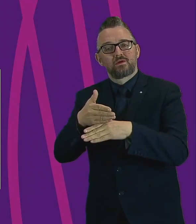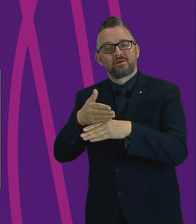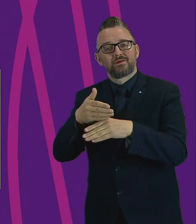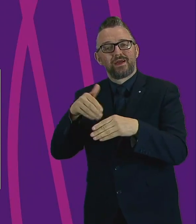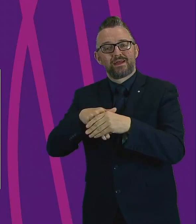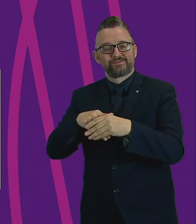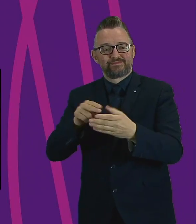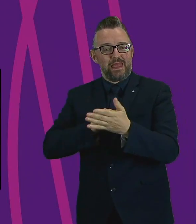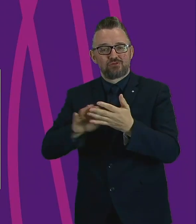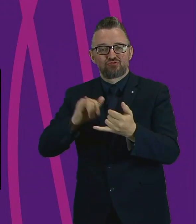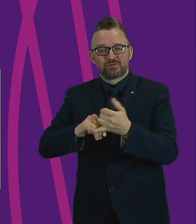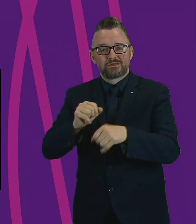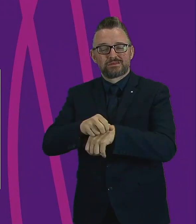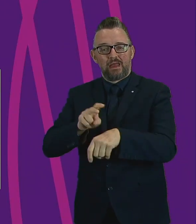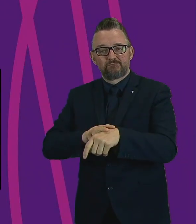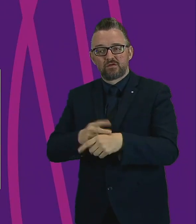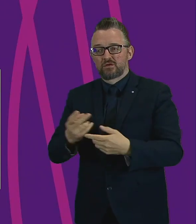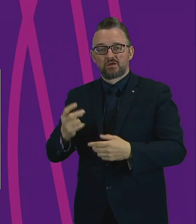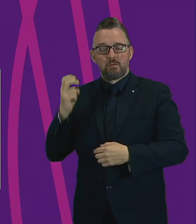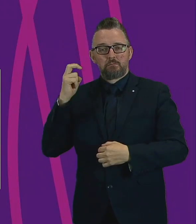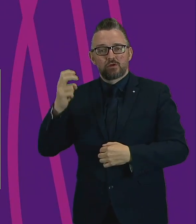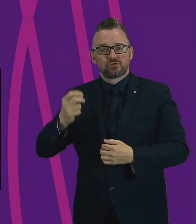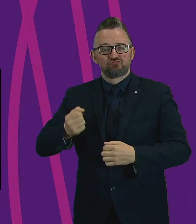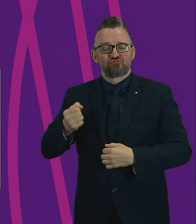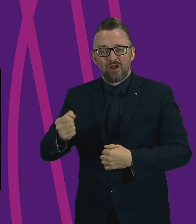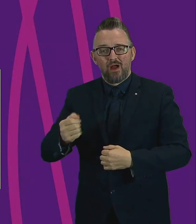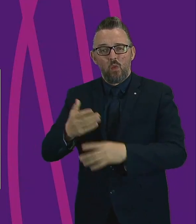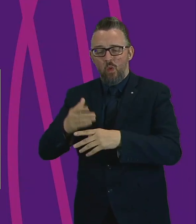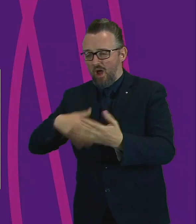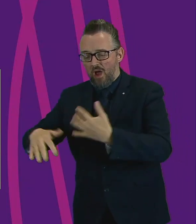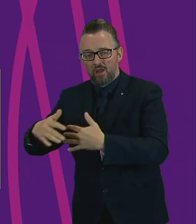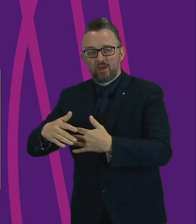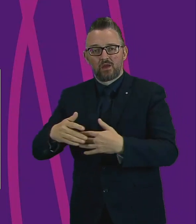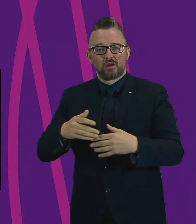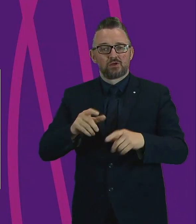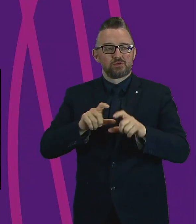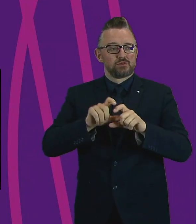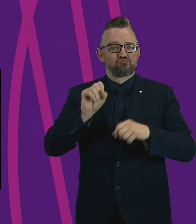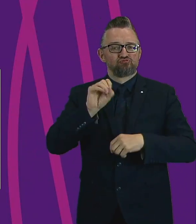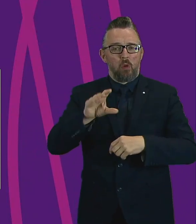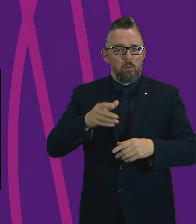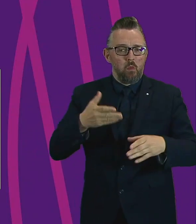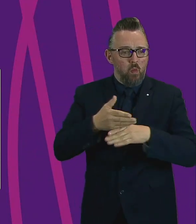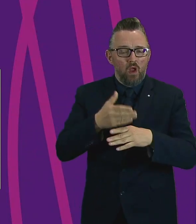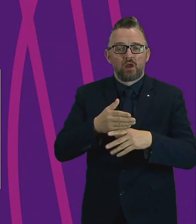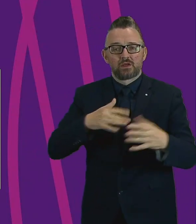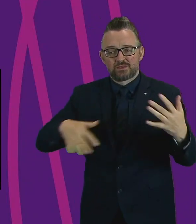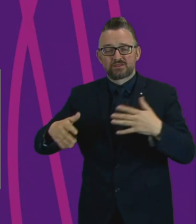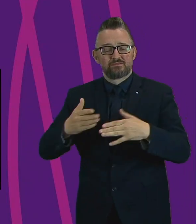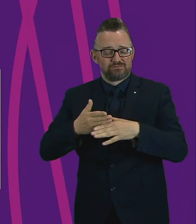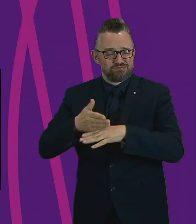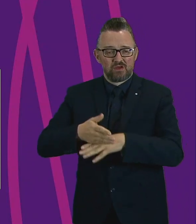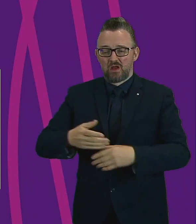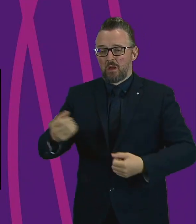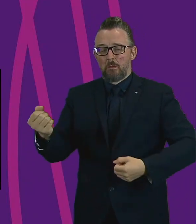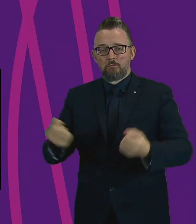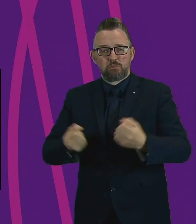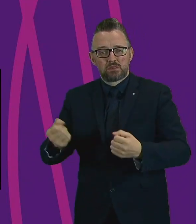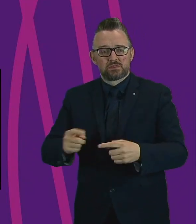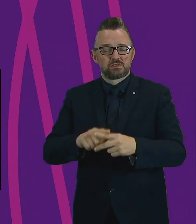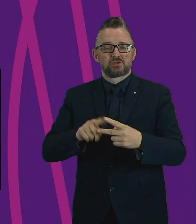service going, the transport system alive and the food supply chain functioning throughout the pandemic. It's bus drivers, train guards,